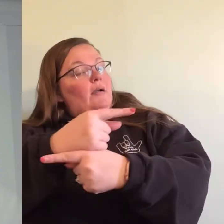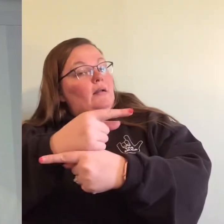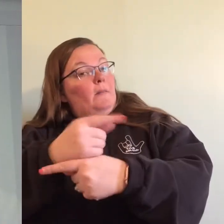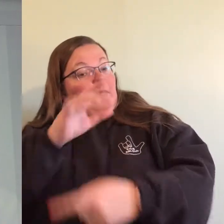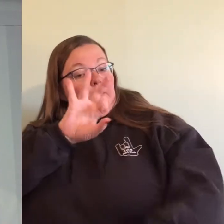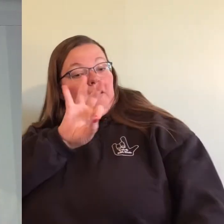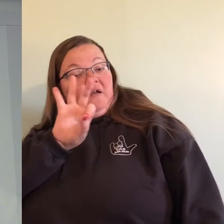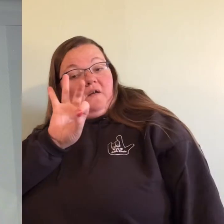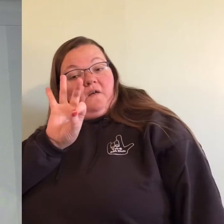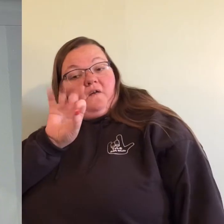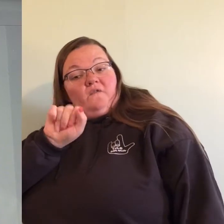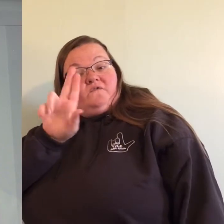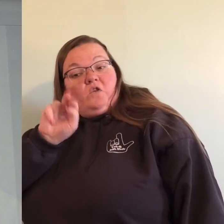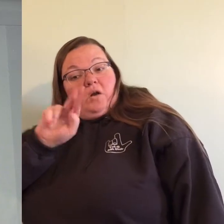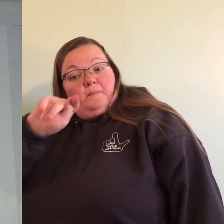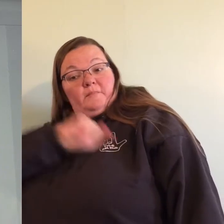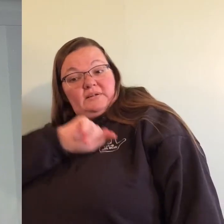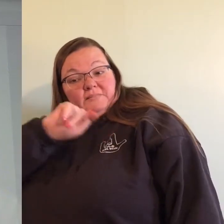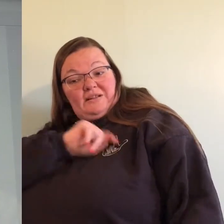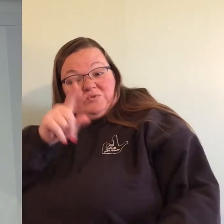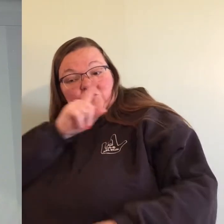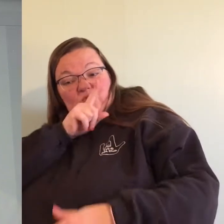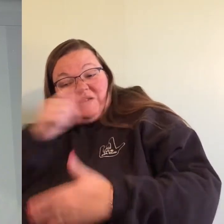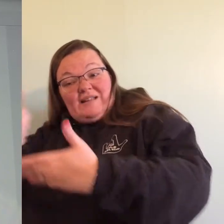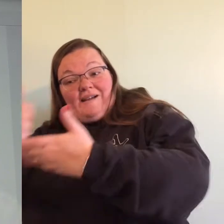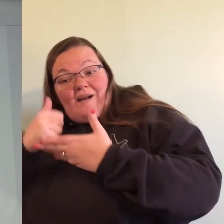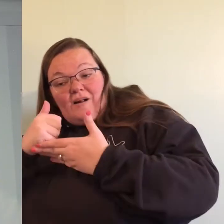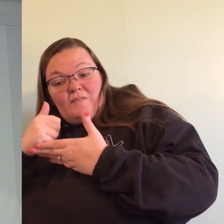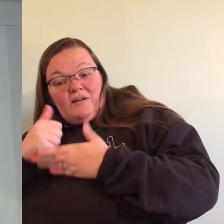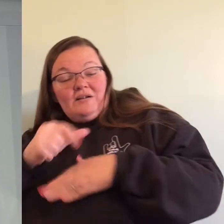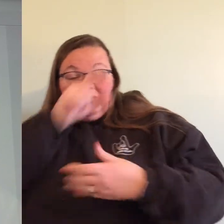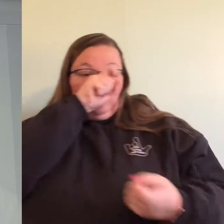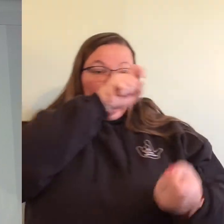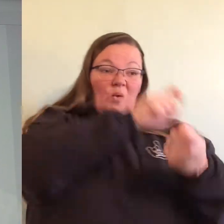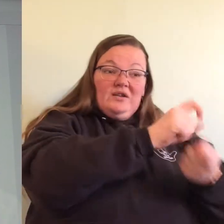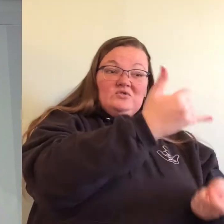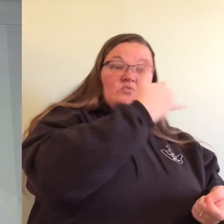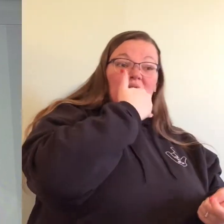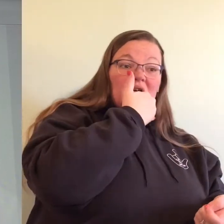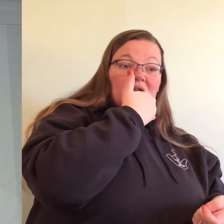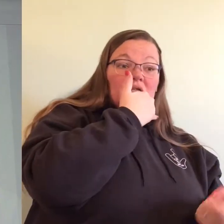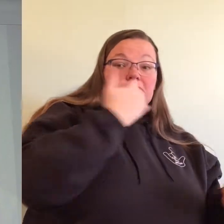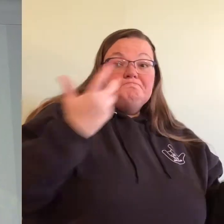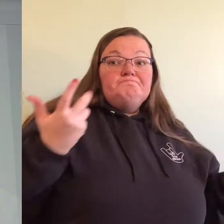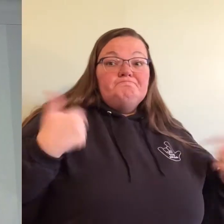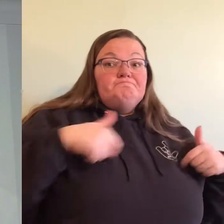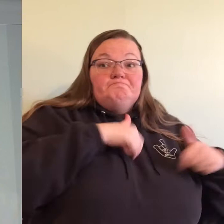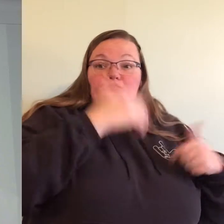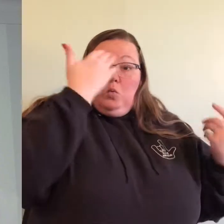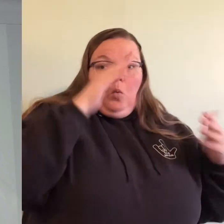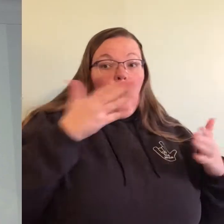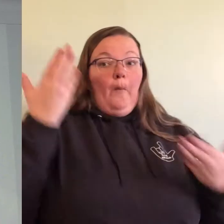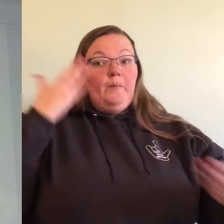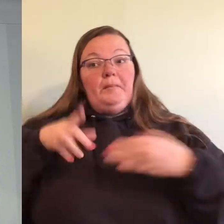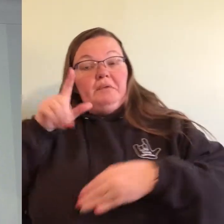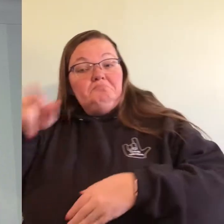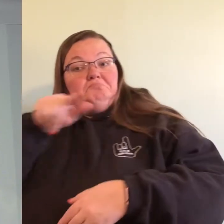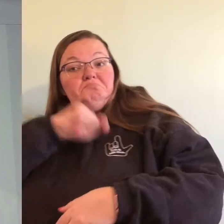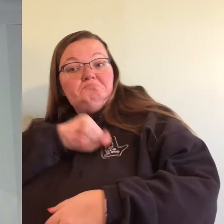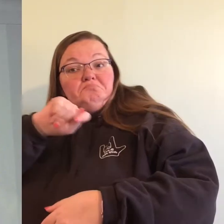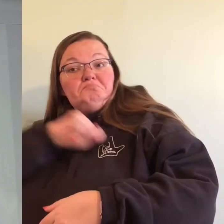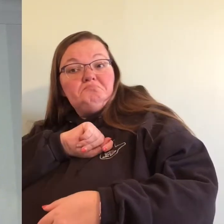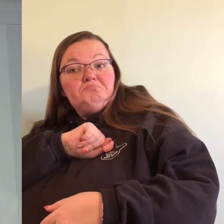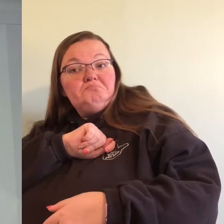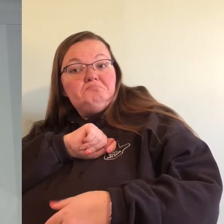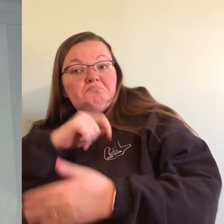know that the fawn's on the right side and the queen, yes, I know we've been told that she's a witch, is the wrong? We don't really know anything about either.